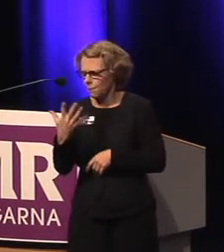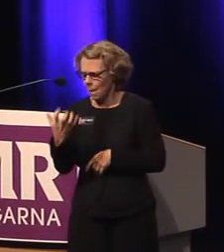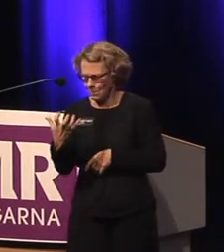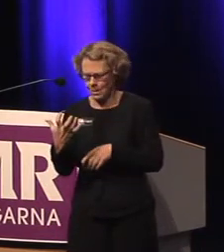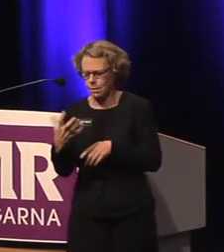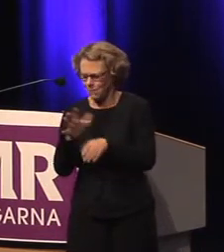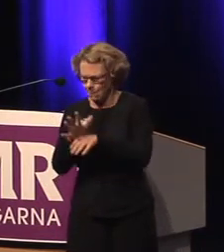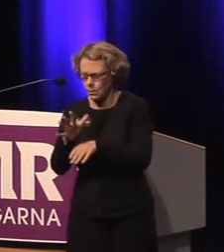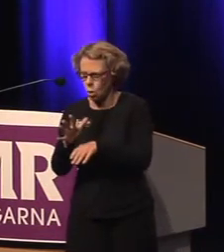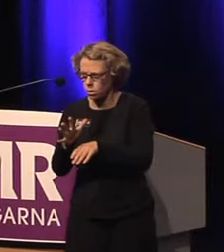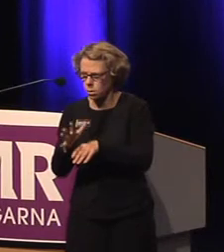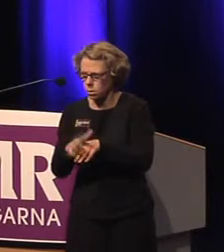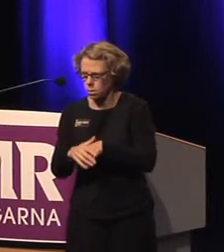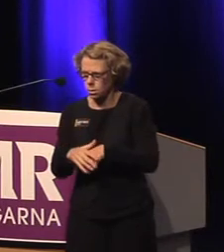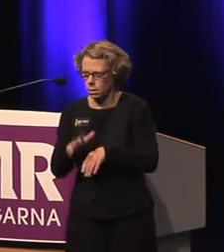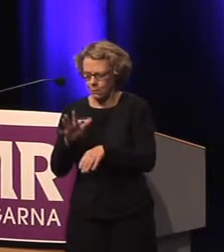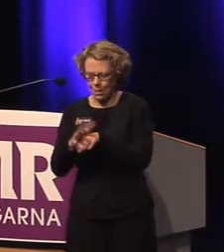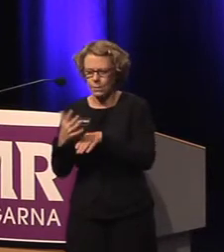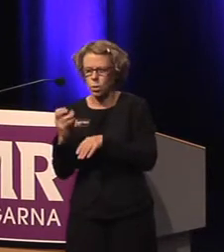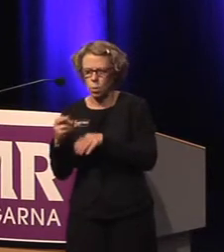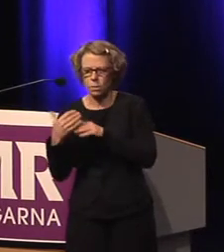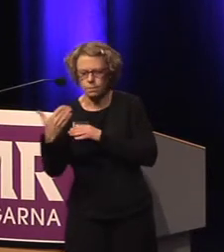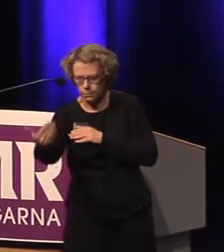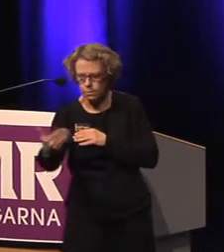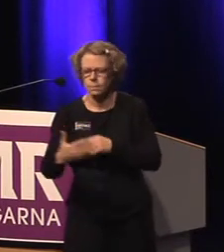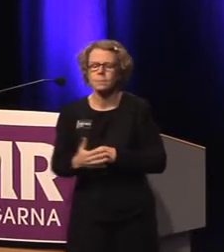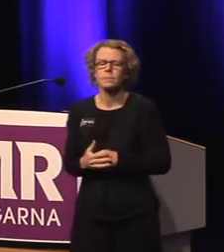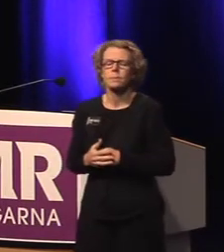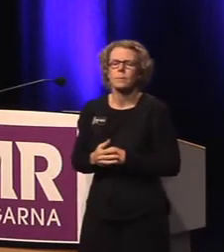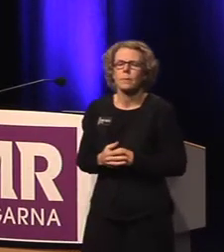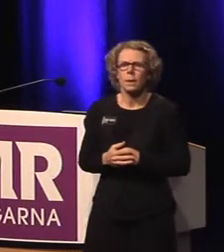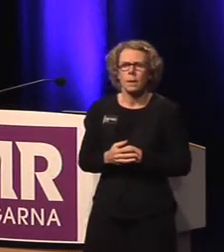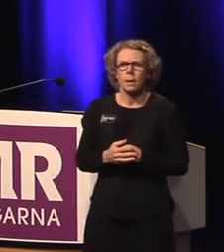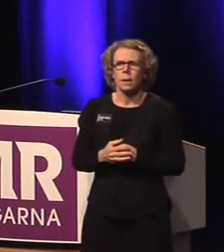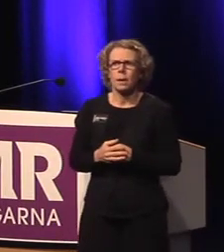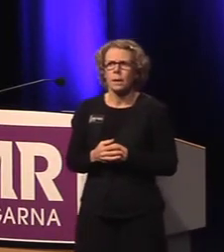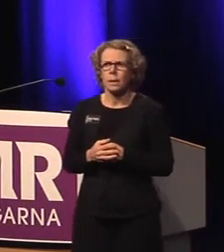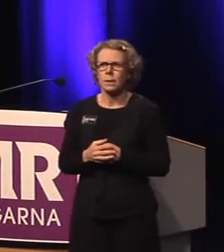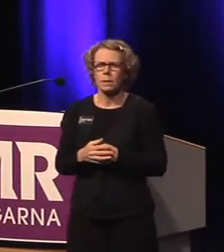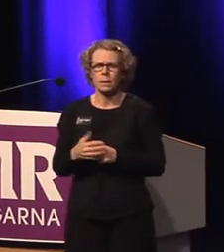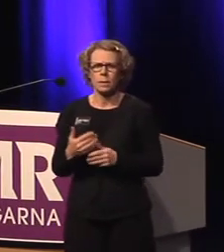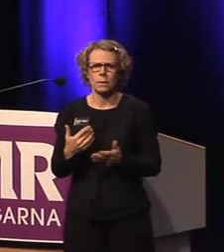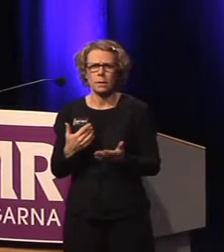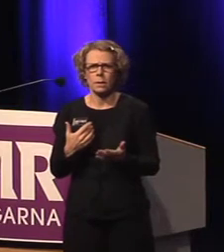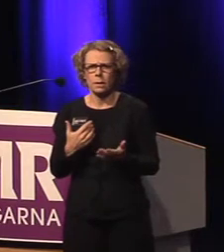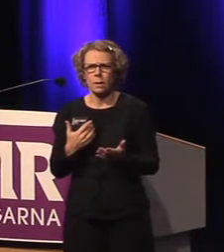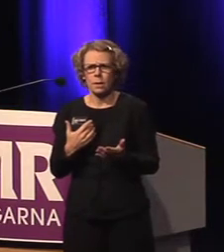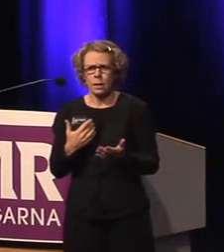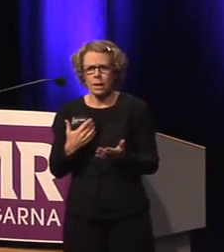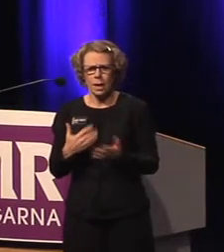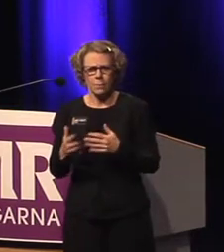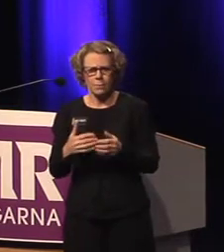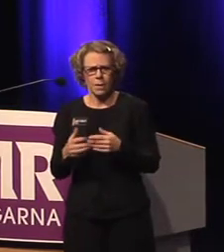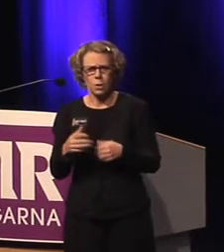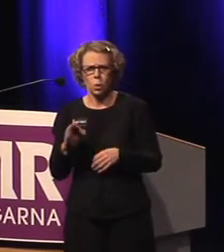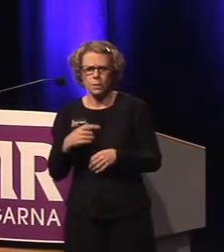difference between the previous goals and the current ones is that they have been part of a long process where